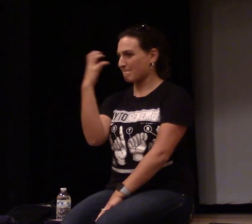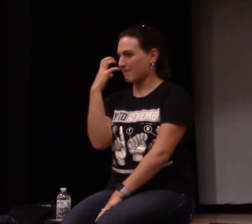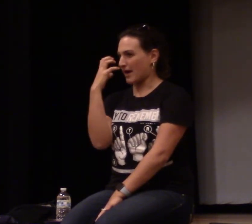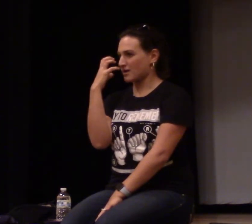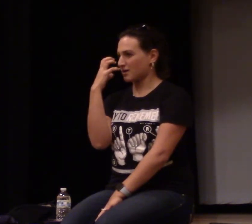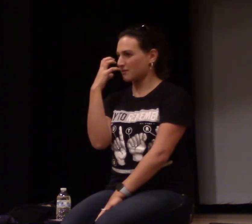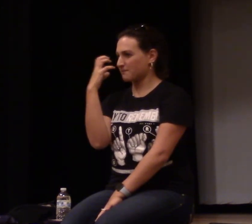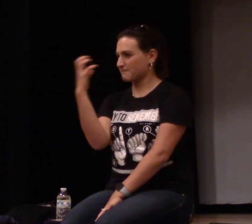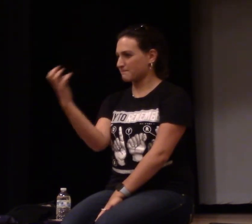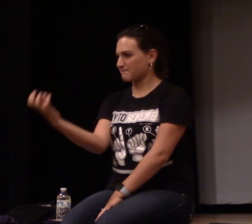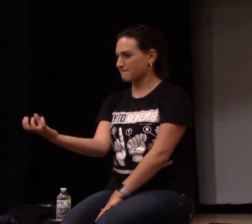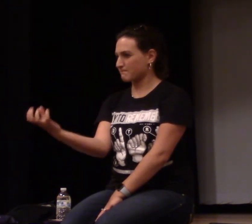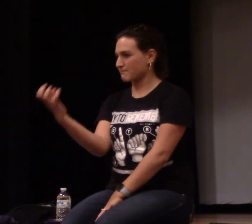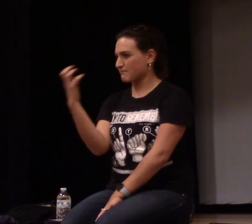Mad.